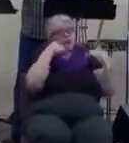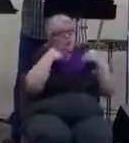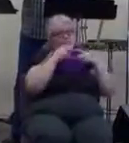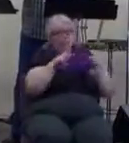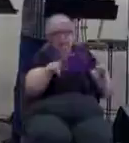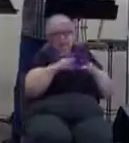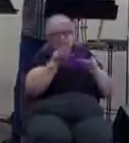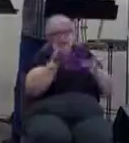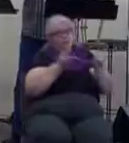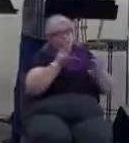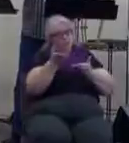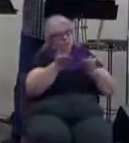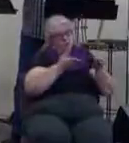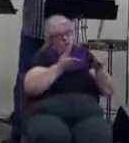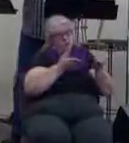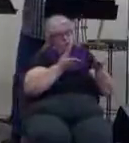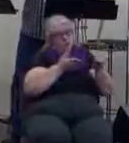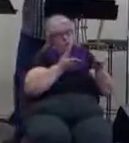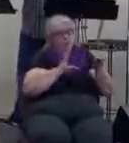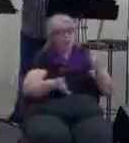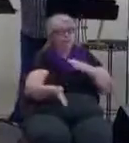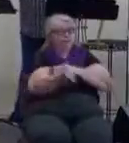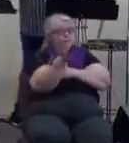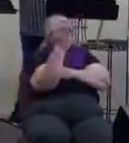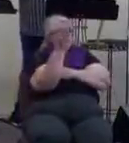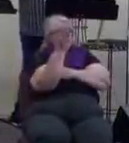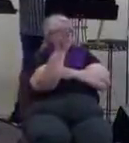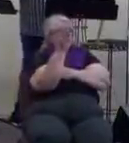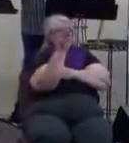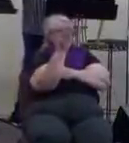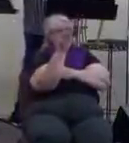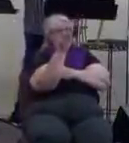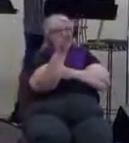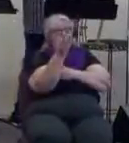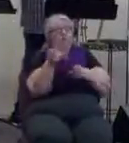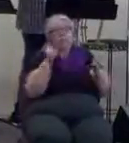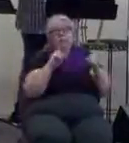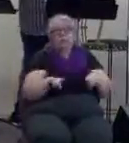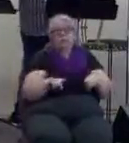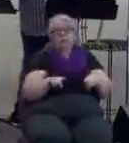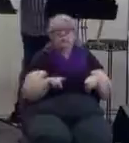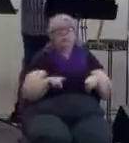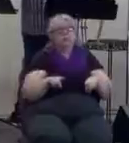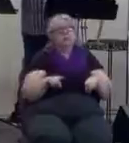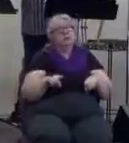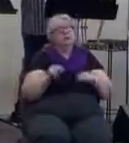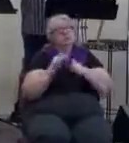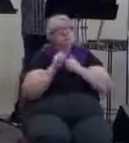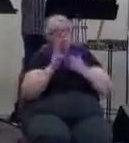serve. Morning comes and they preach the truth. I love it.